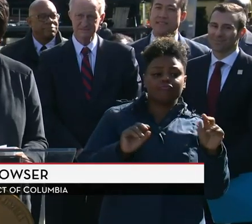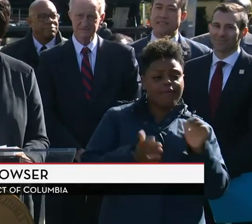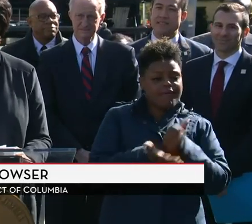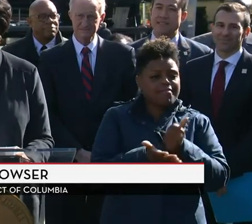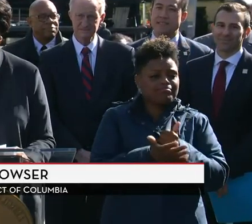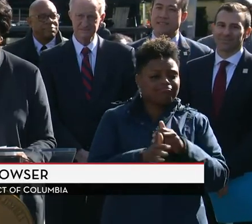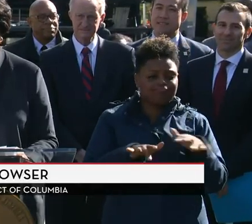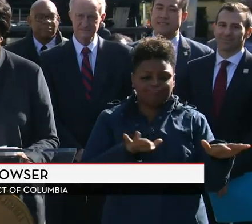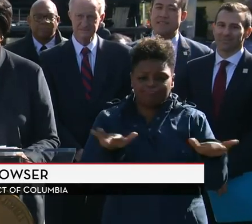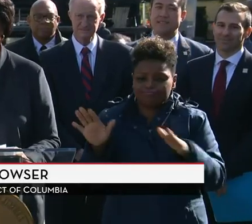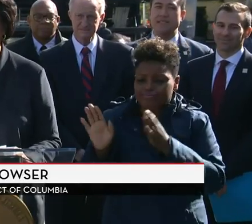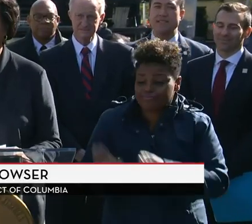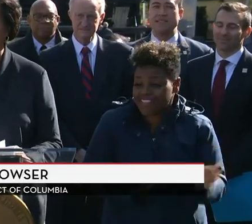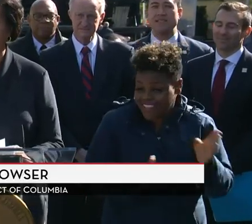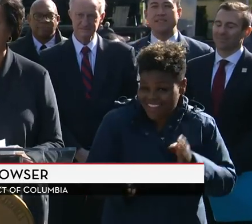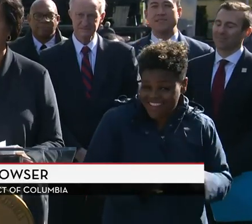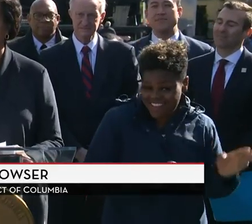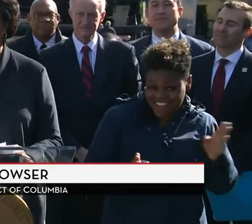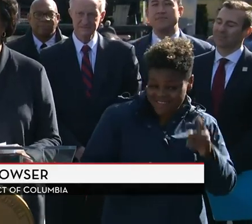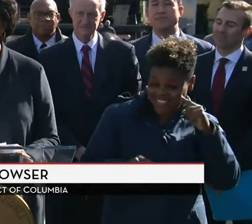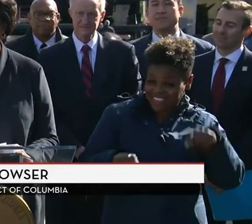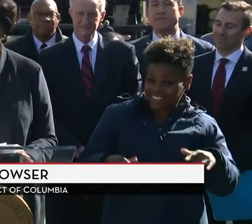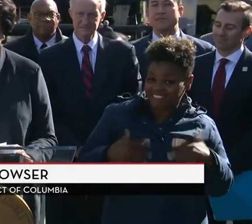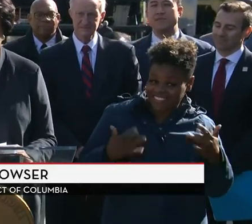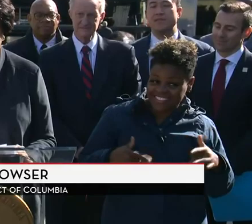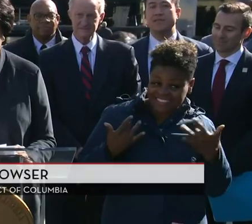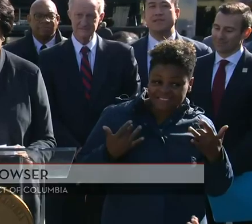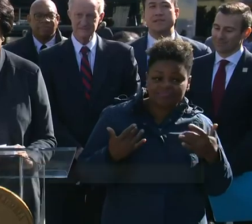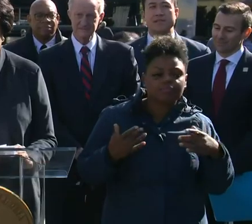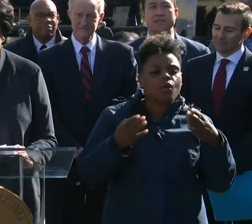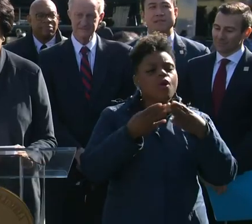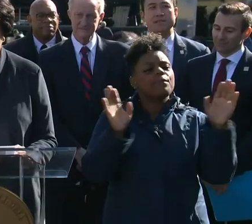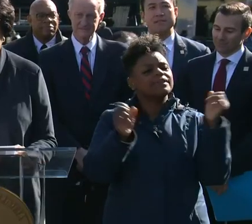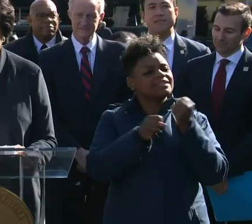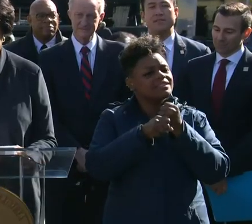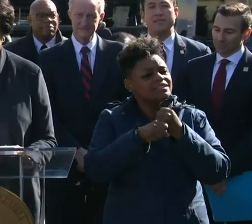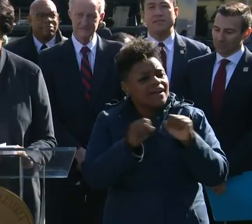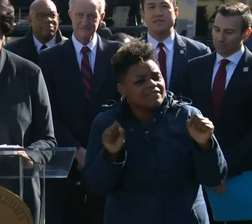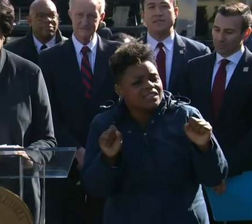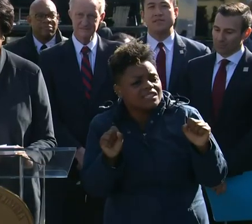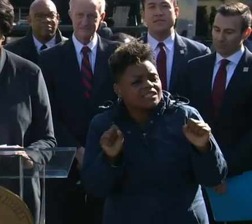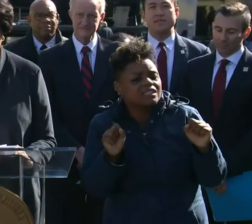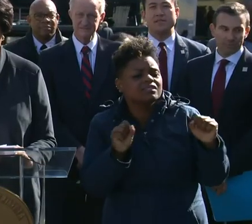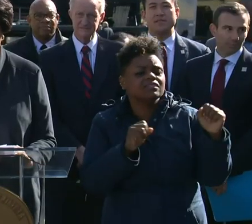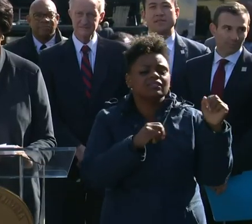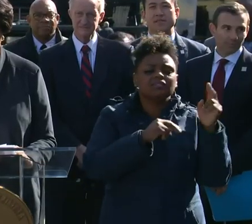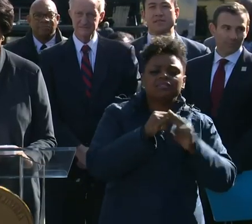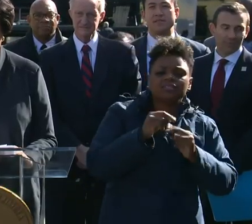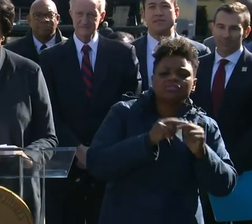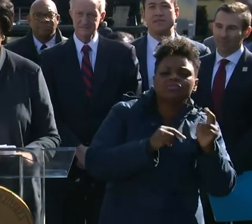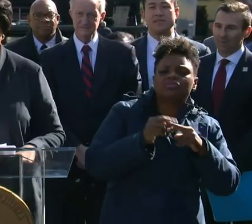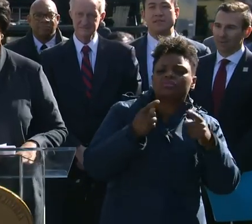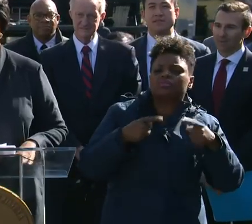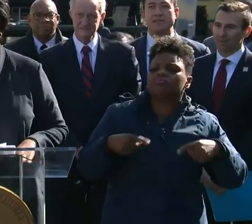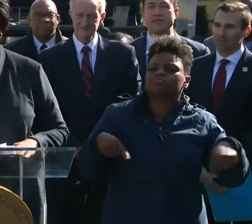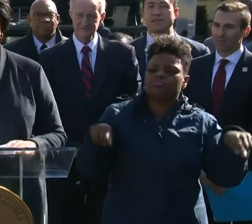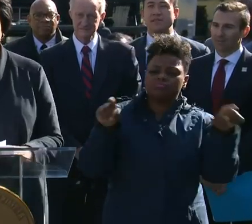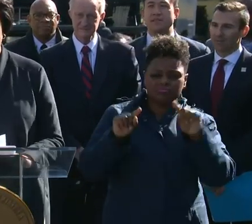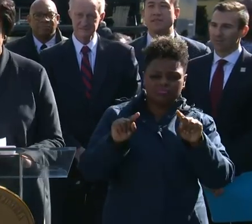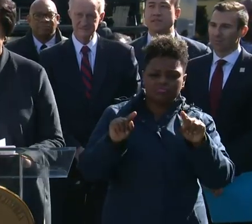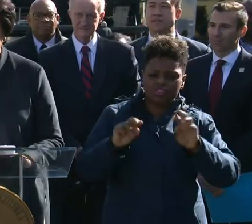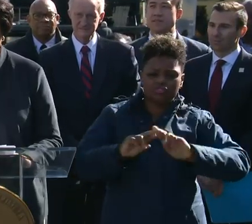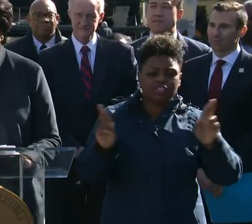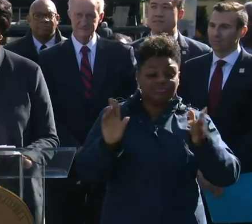in public safety and public infrastructure is ready to go. We're